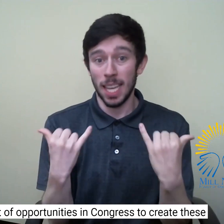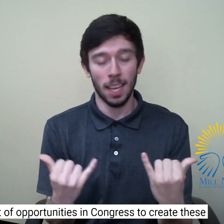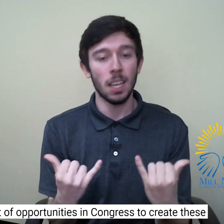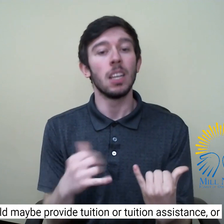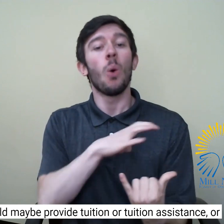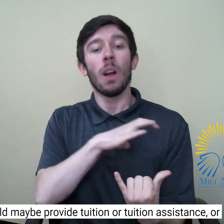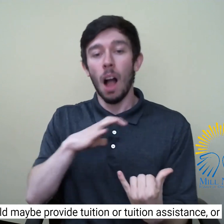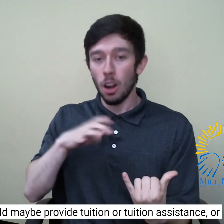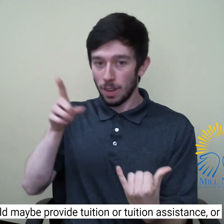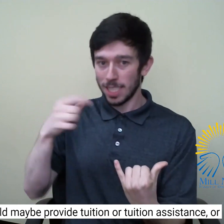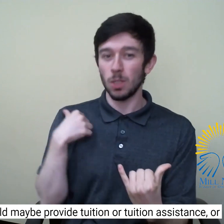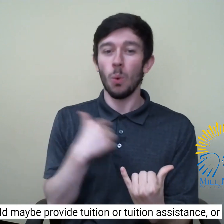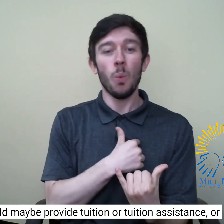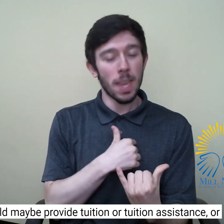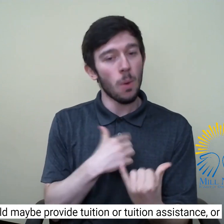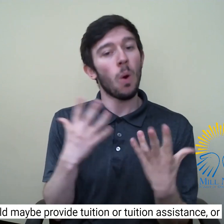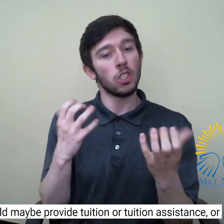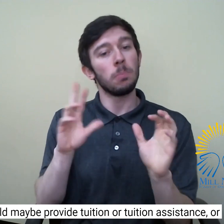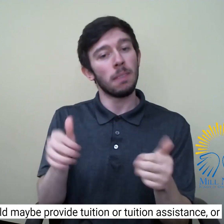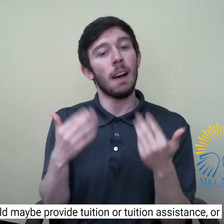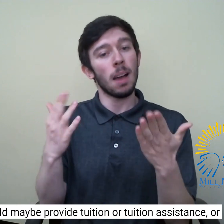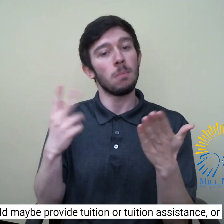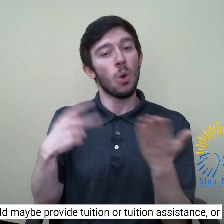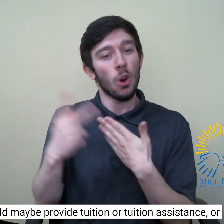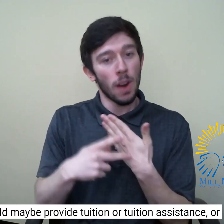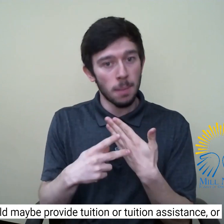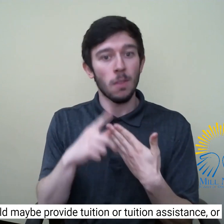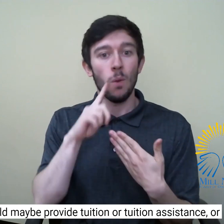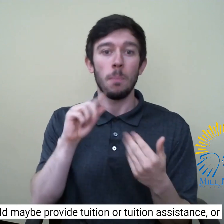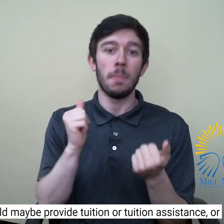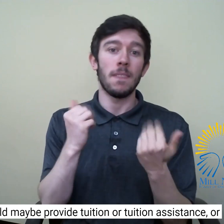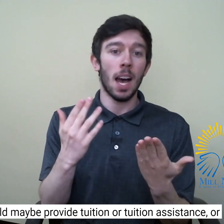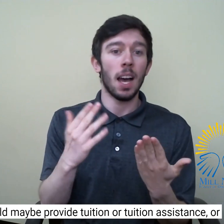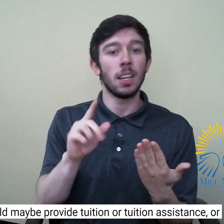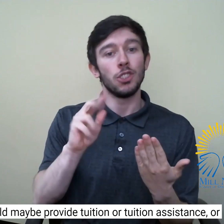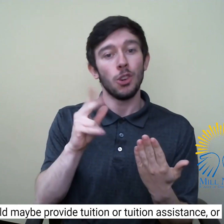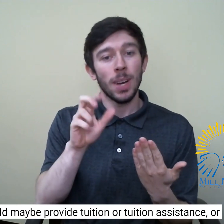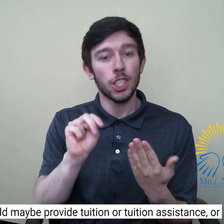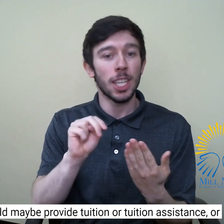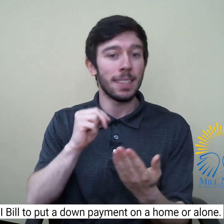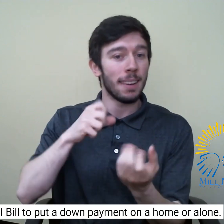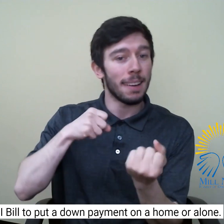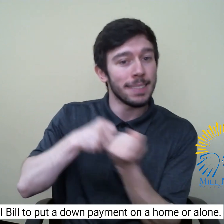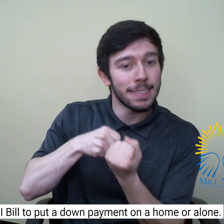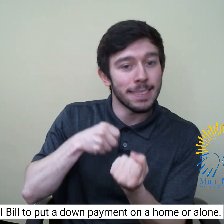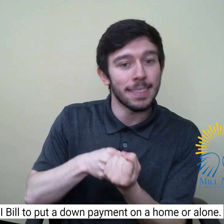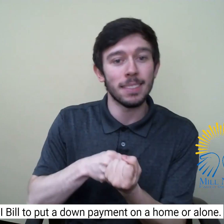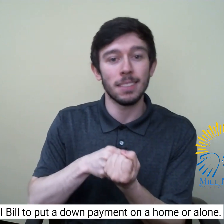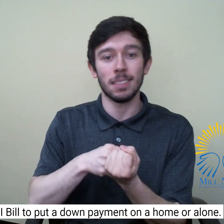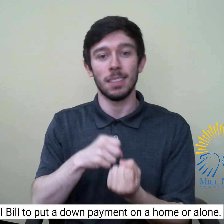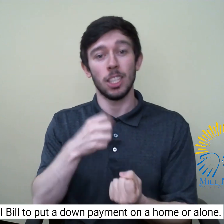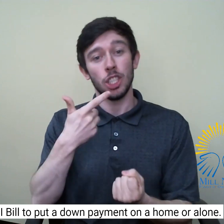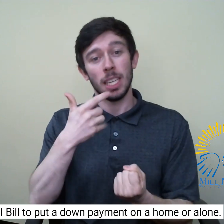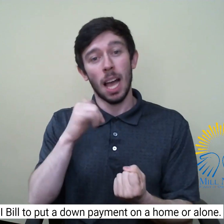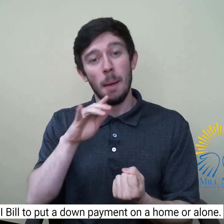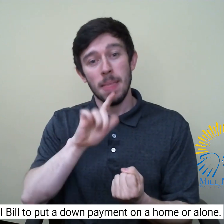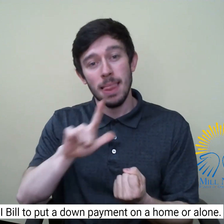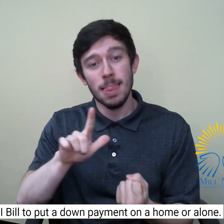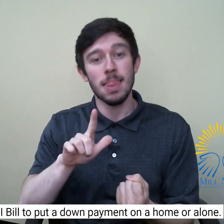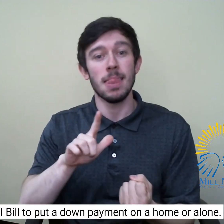these programs that would maybe provide tuition or tuition assistance, or the ability, like the GI Bill, to put a down payment on a